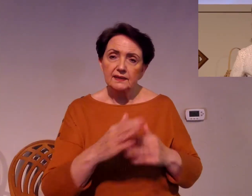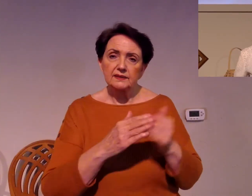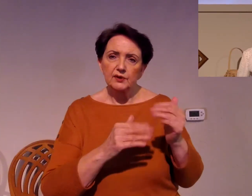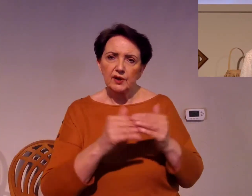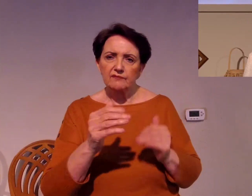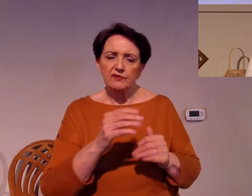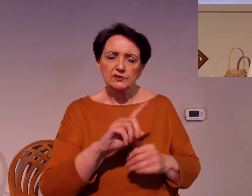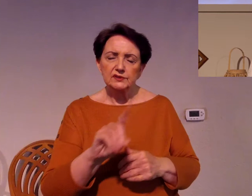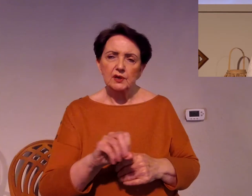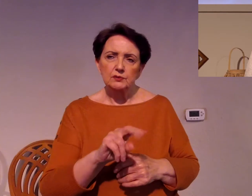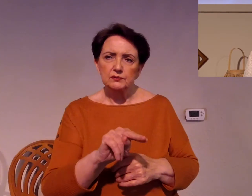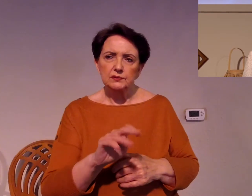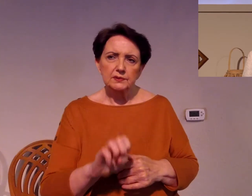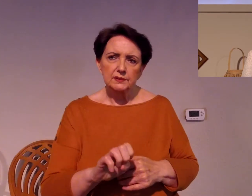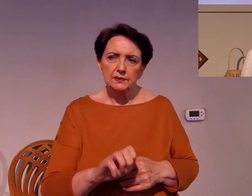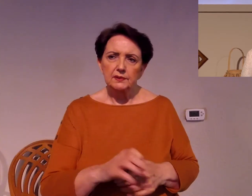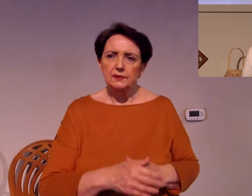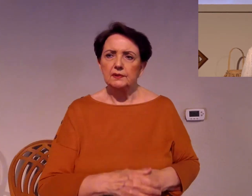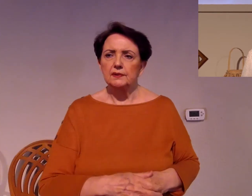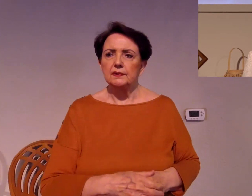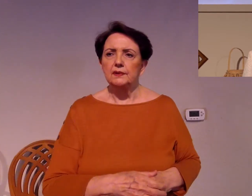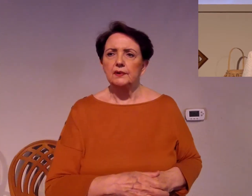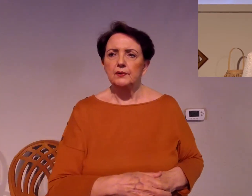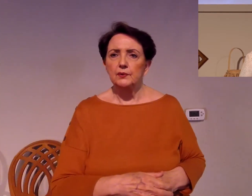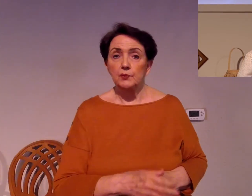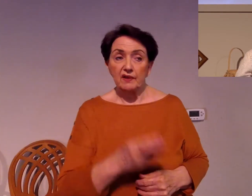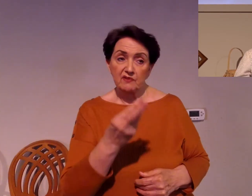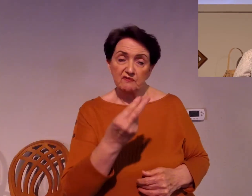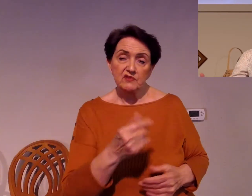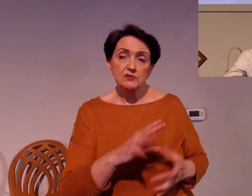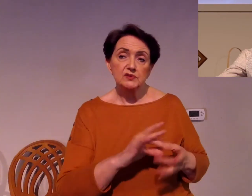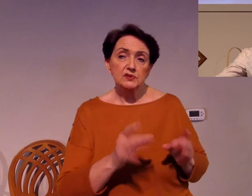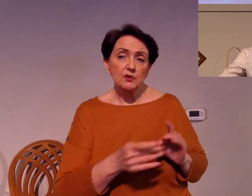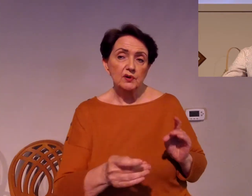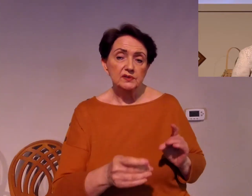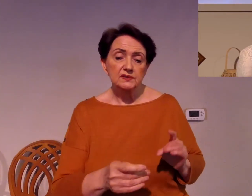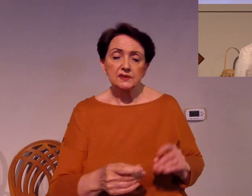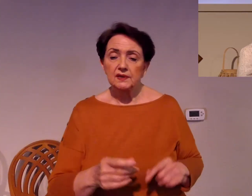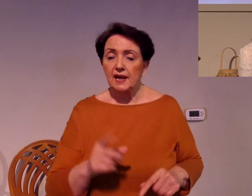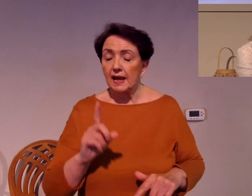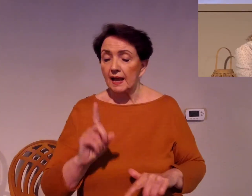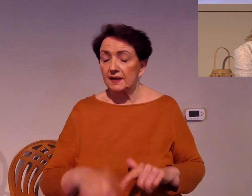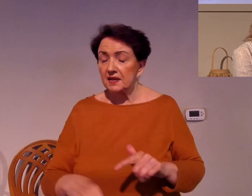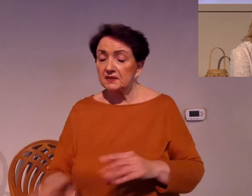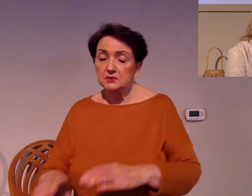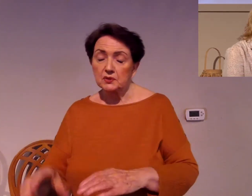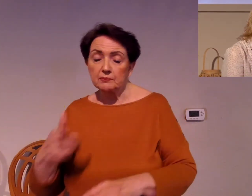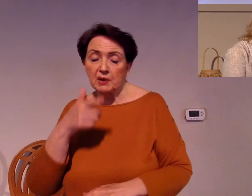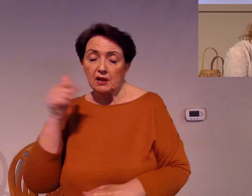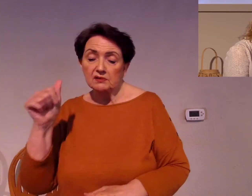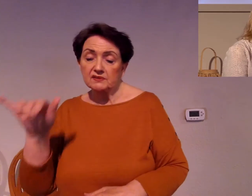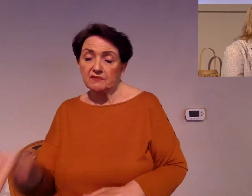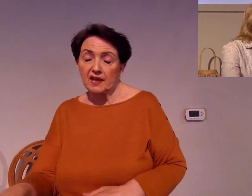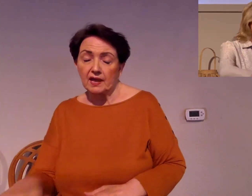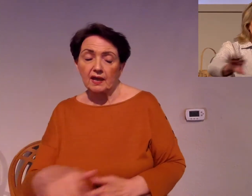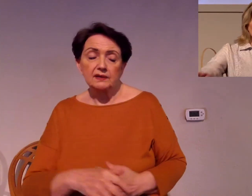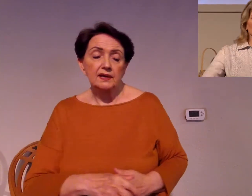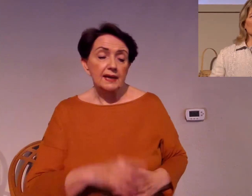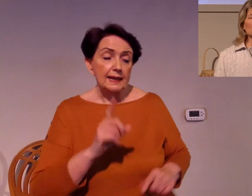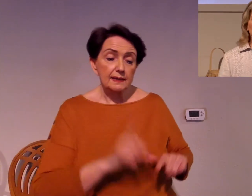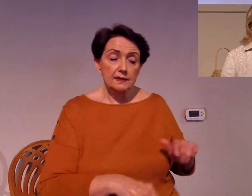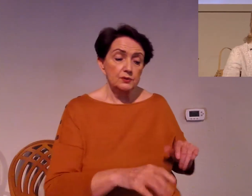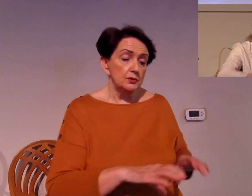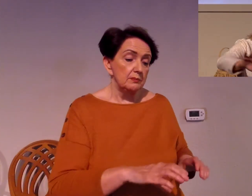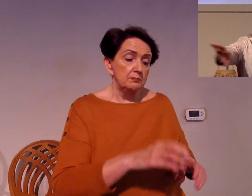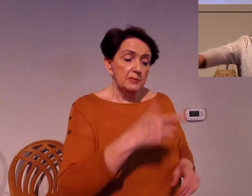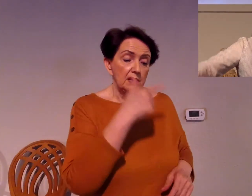can't take our big leap. We got a few stories, maybe. Well, I can't take it because of. Well, I can't take it because of. Right?